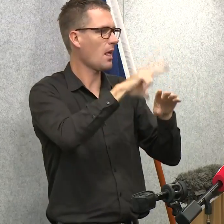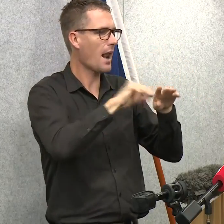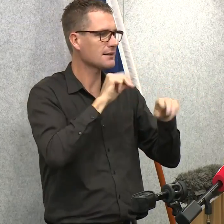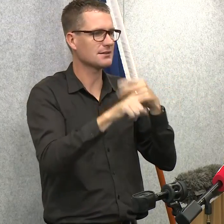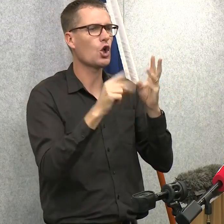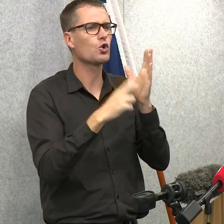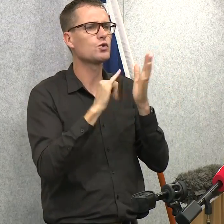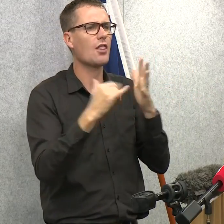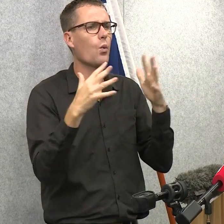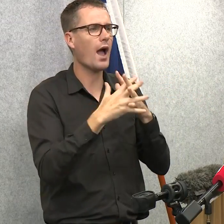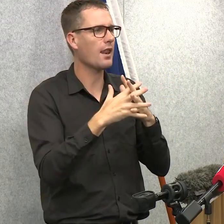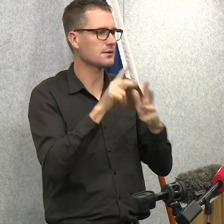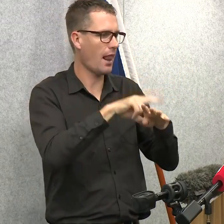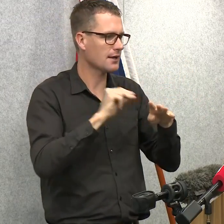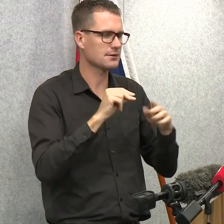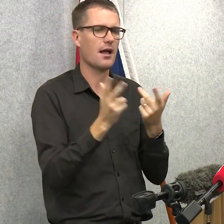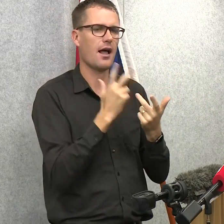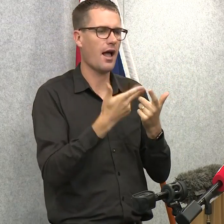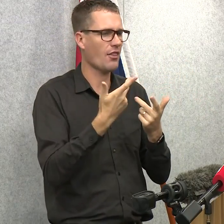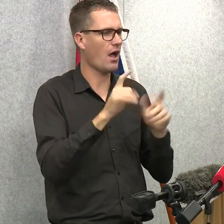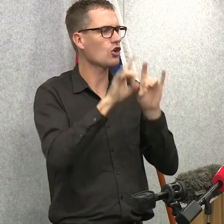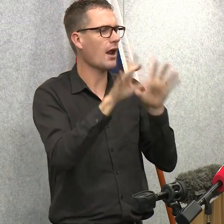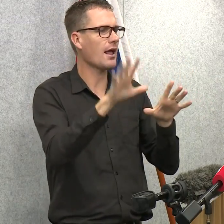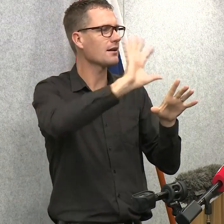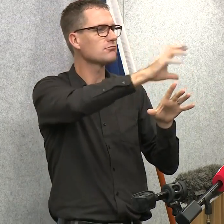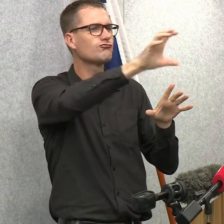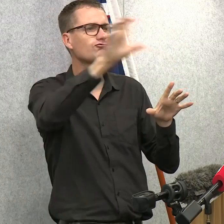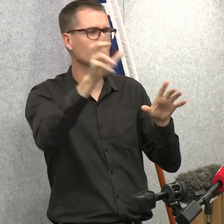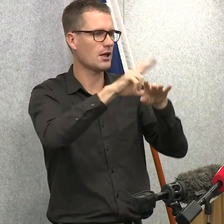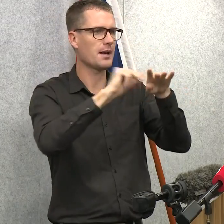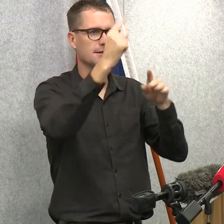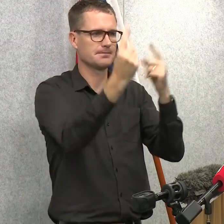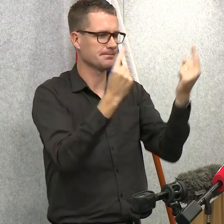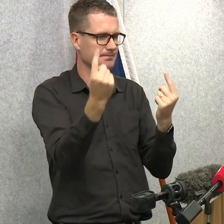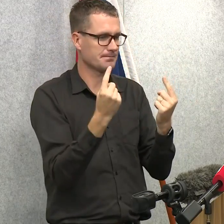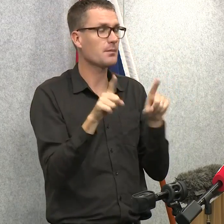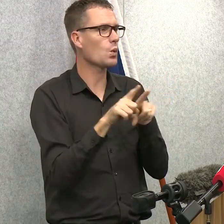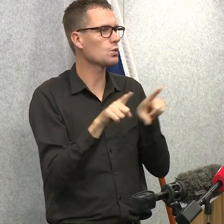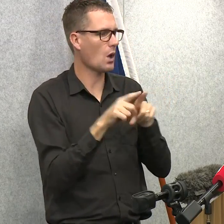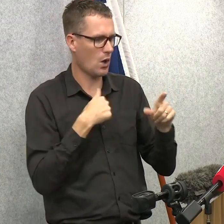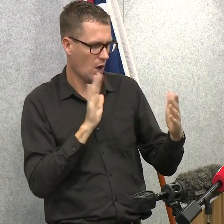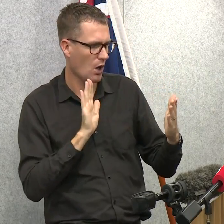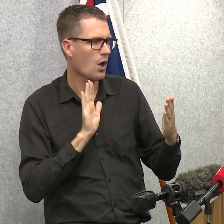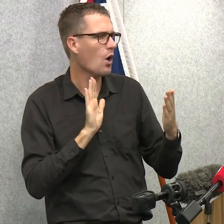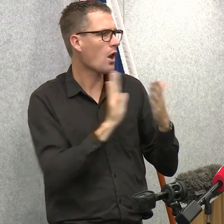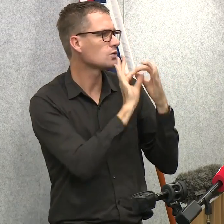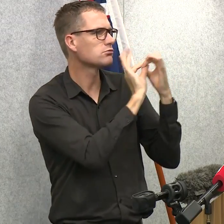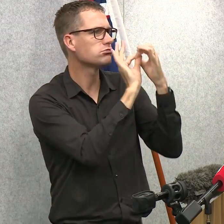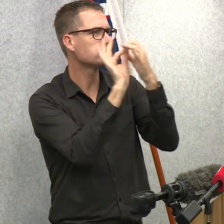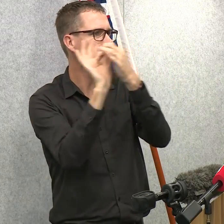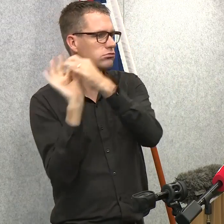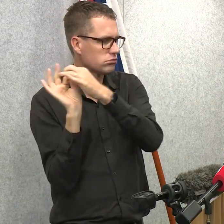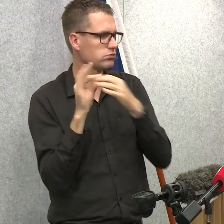other Australian jurisdictions, but we're also working very closely with other countries, our other Five Eyes